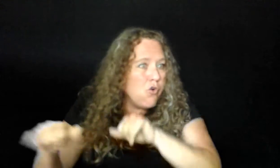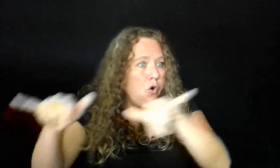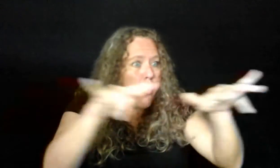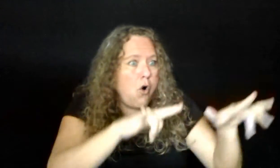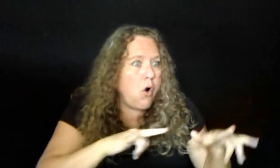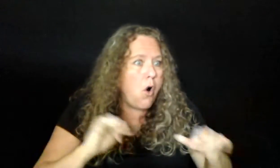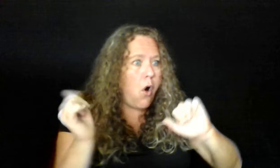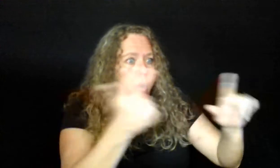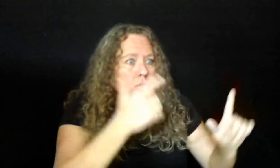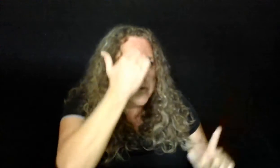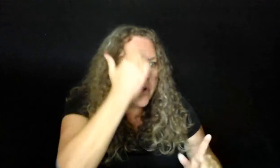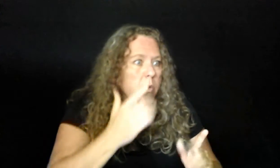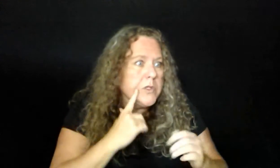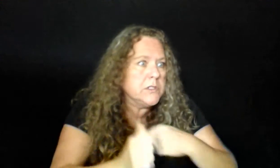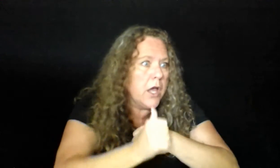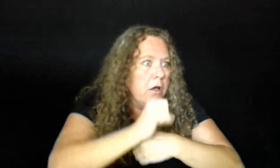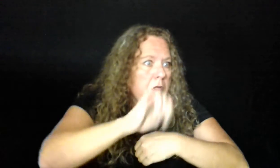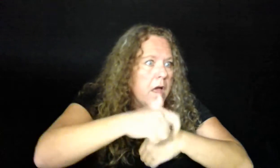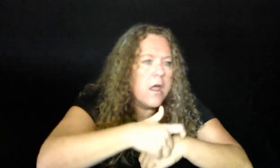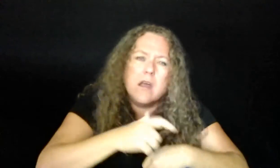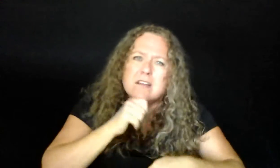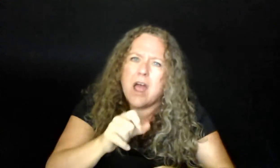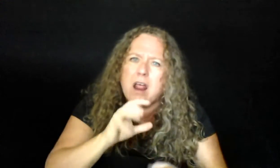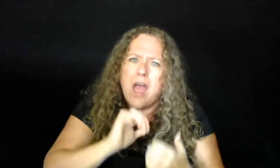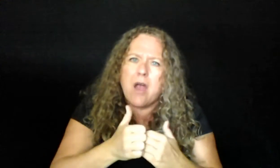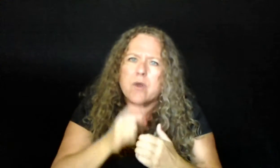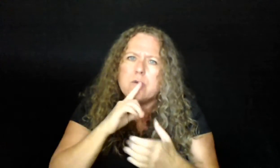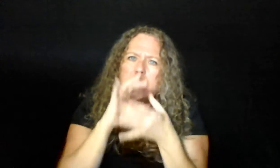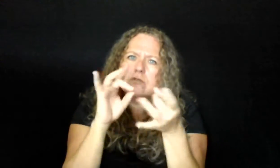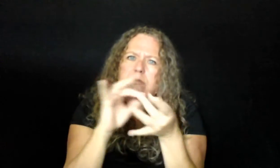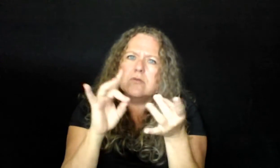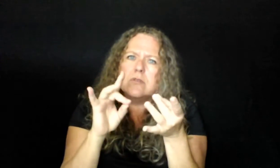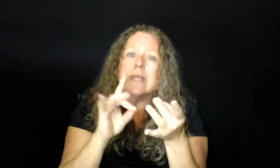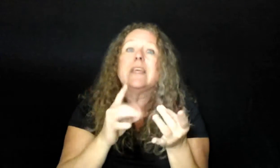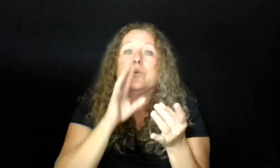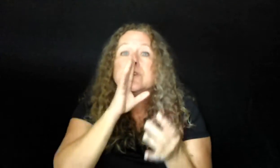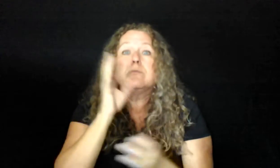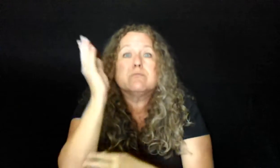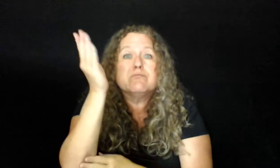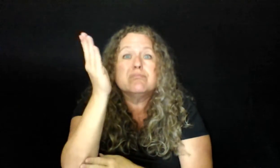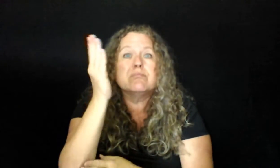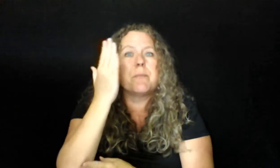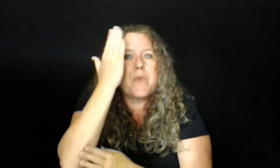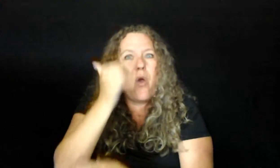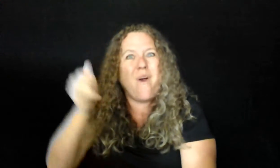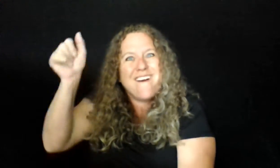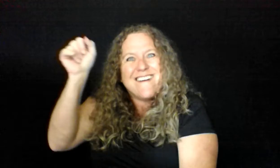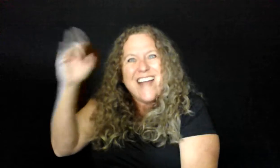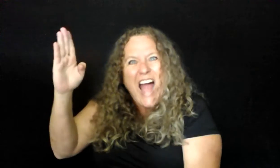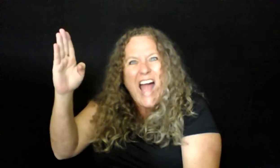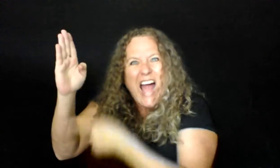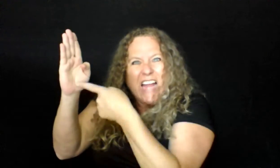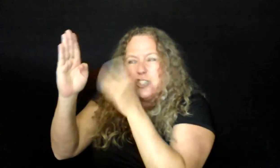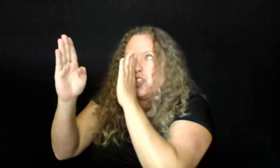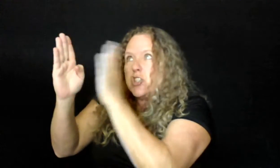dangerous. Paul was speaking on behalf of God, who told him that he should not be leaving until the